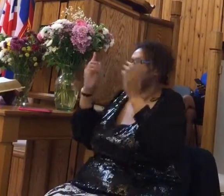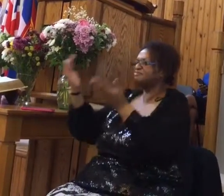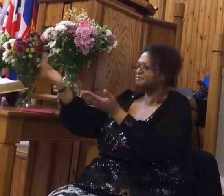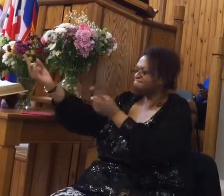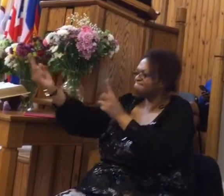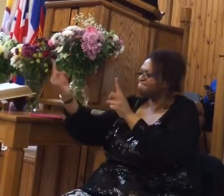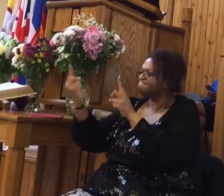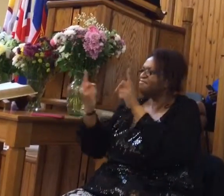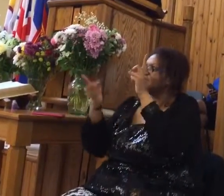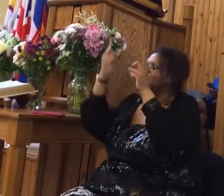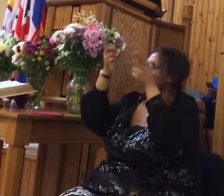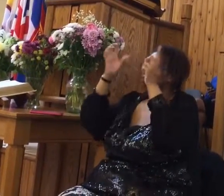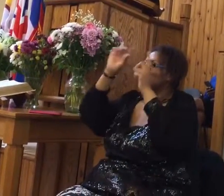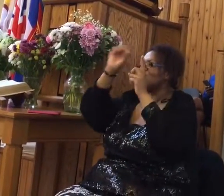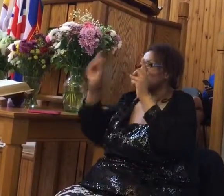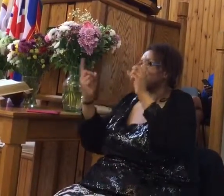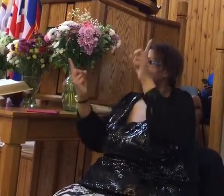them closer to Christ.